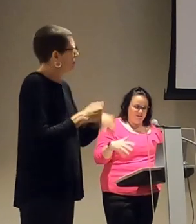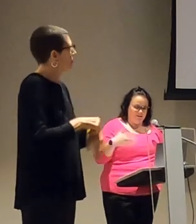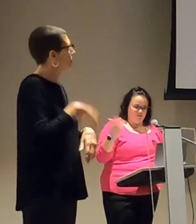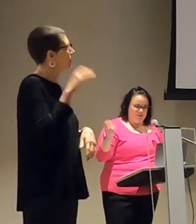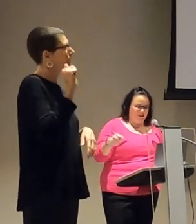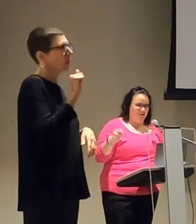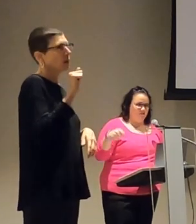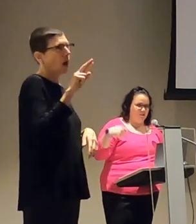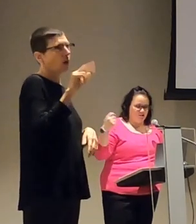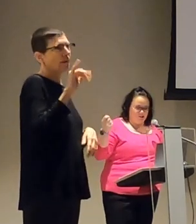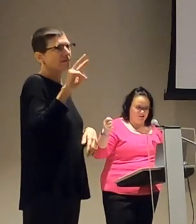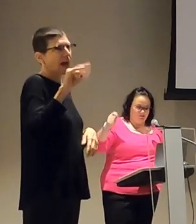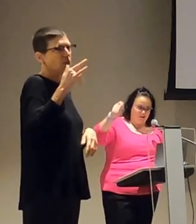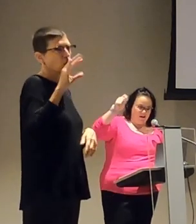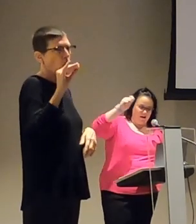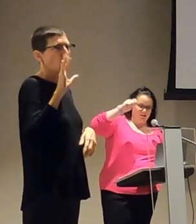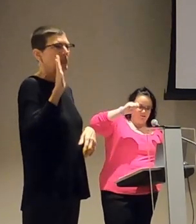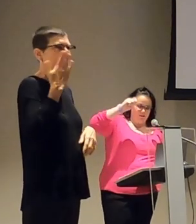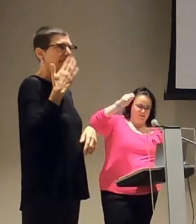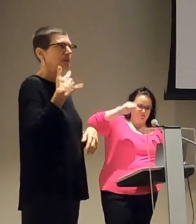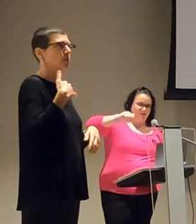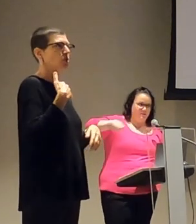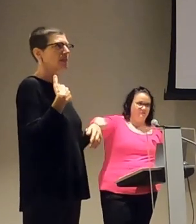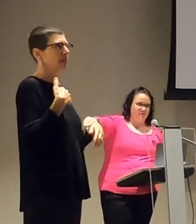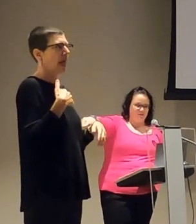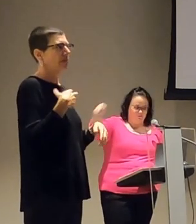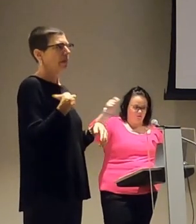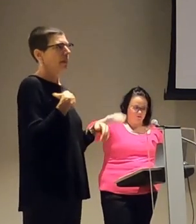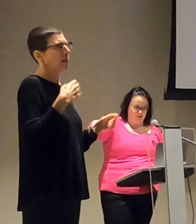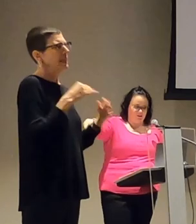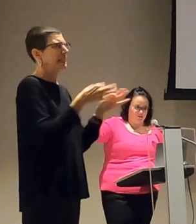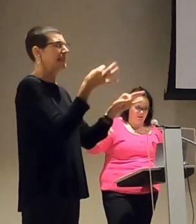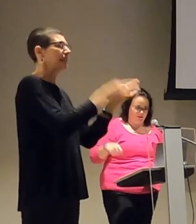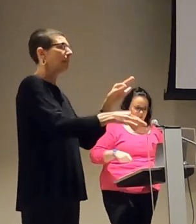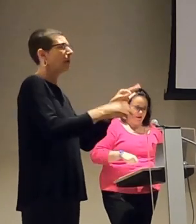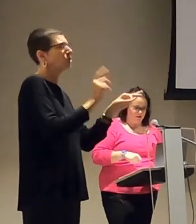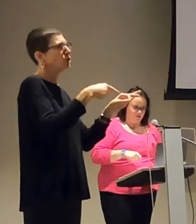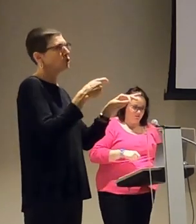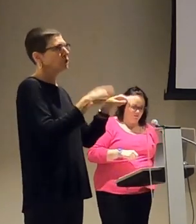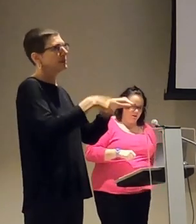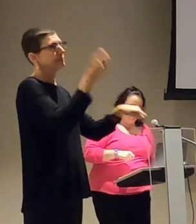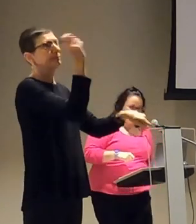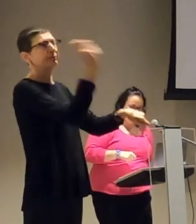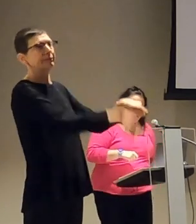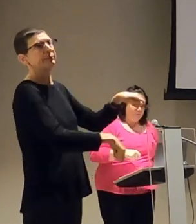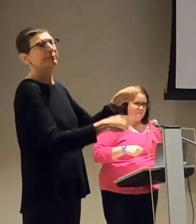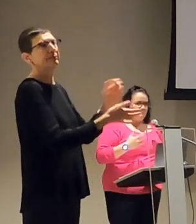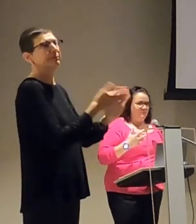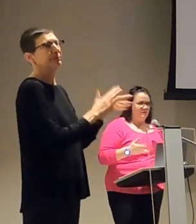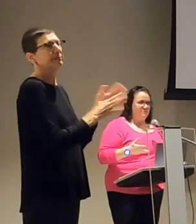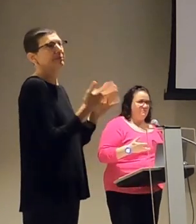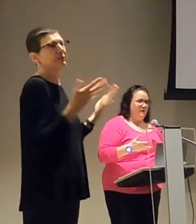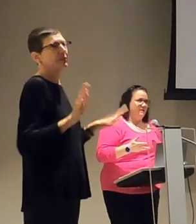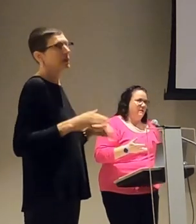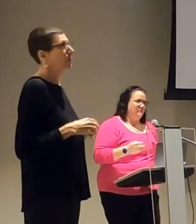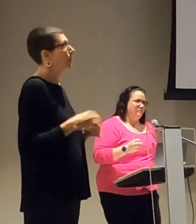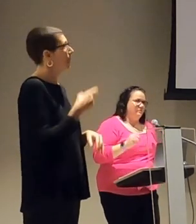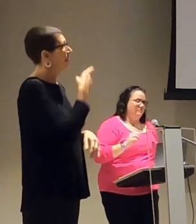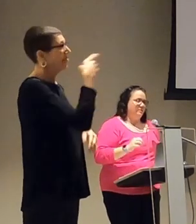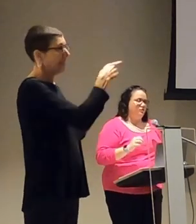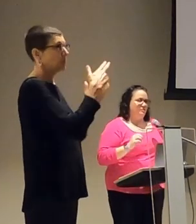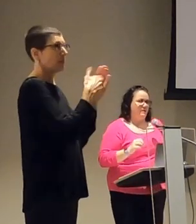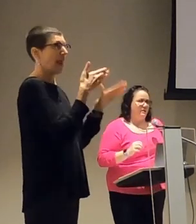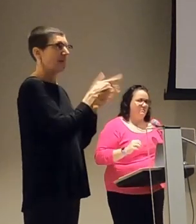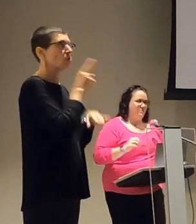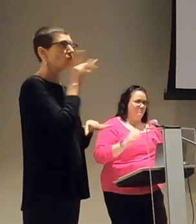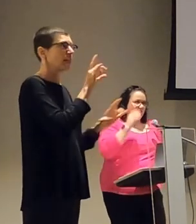image seems as if she's kind of disgusted with the act, but it's relatively simple and she's just getting the task over with. But this was painted after